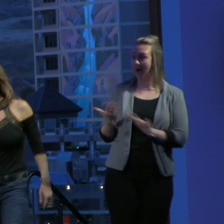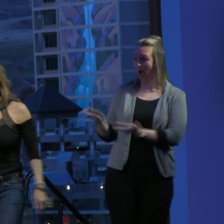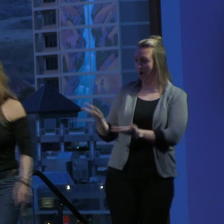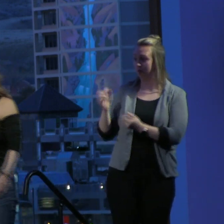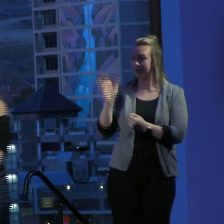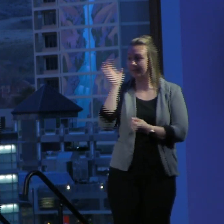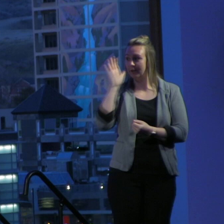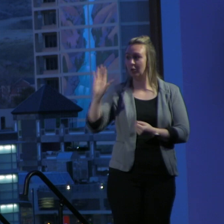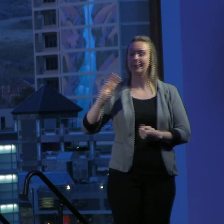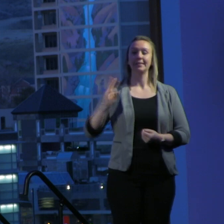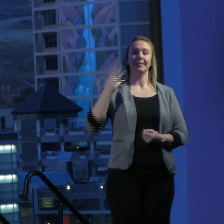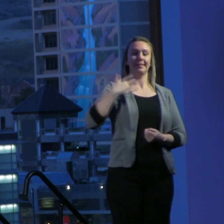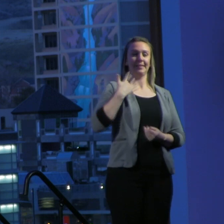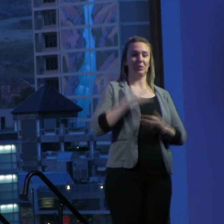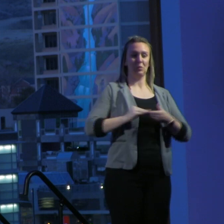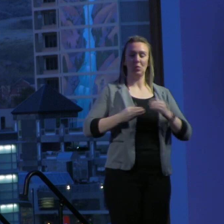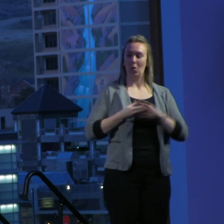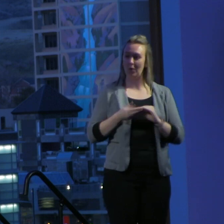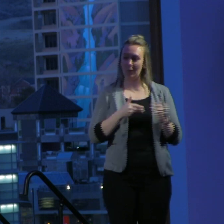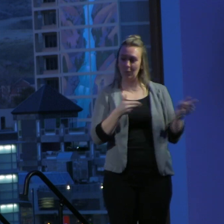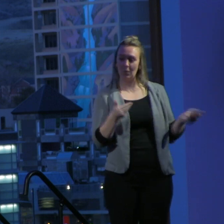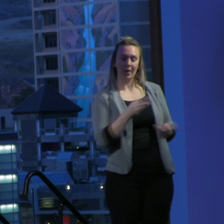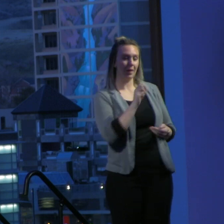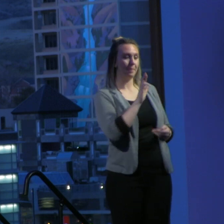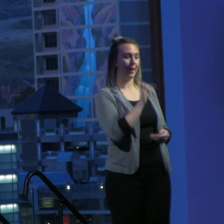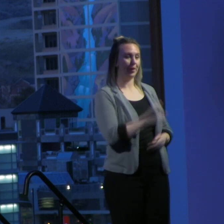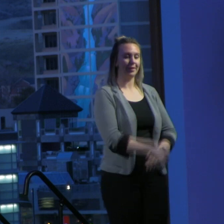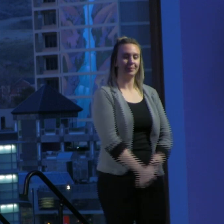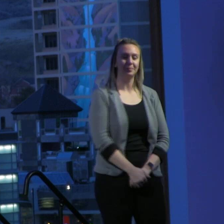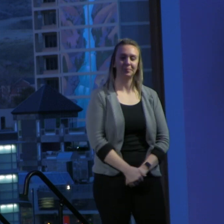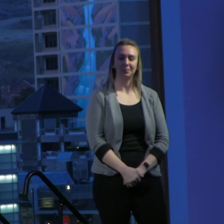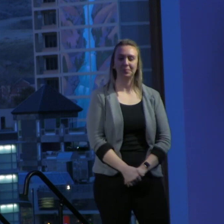Sense story. It happened. Welcome, Mary.